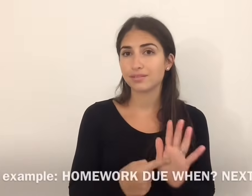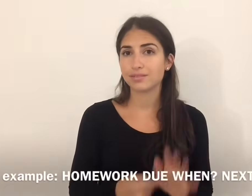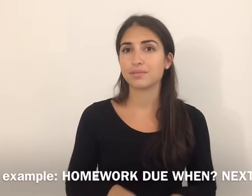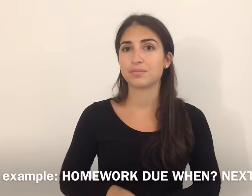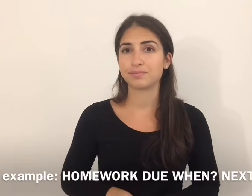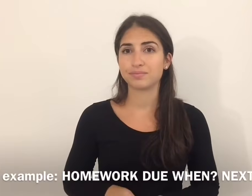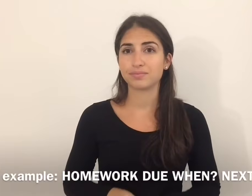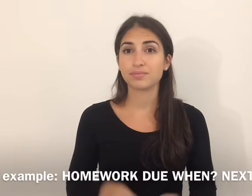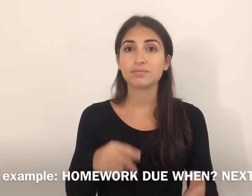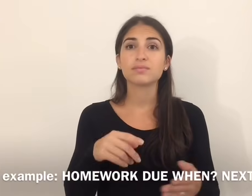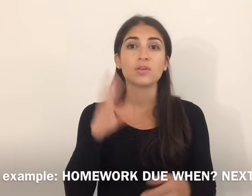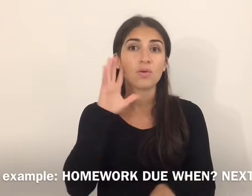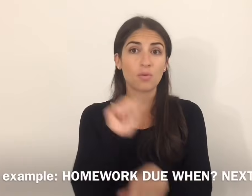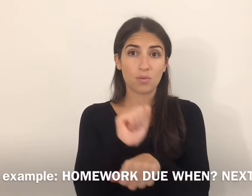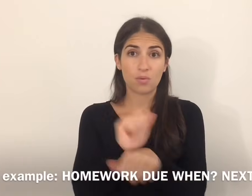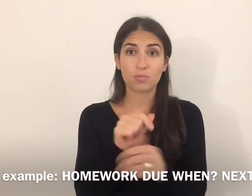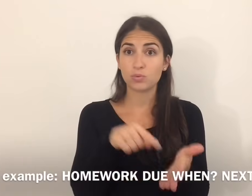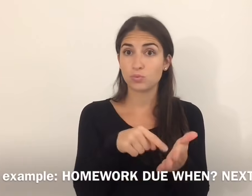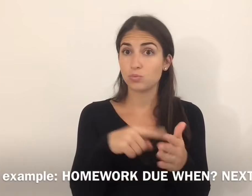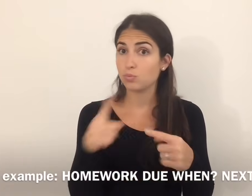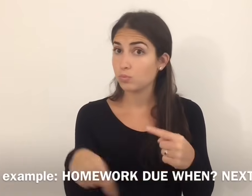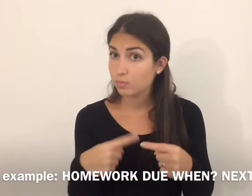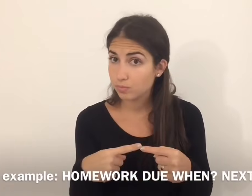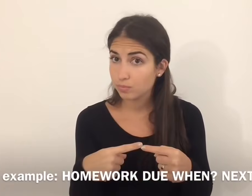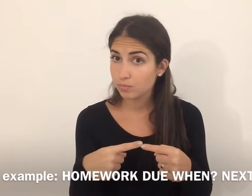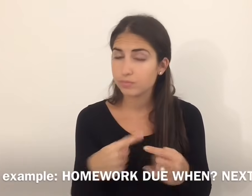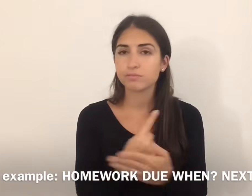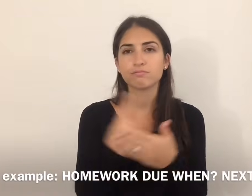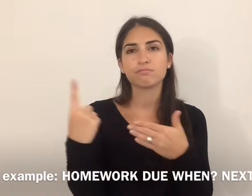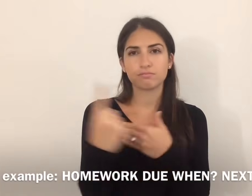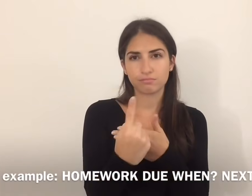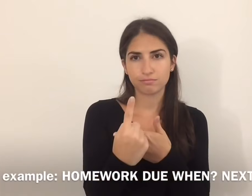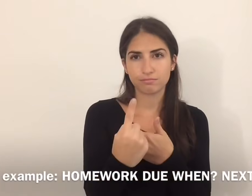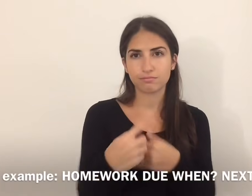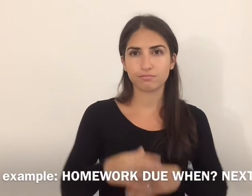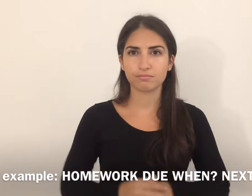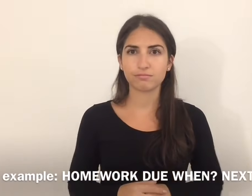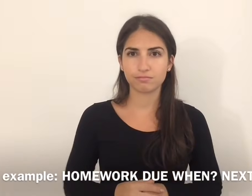So for example, homework is due when? Next week.